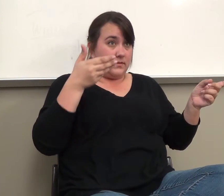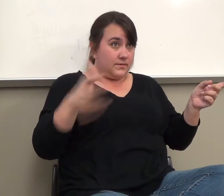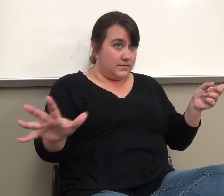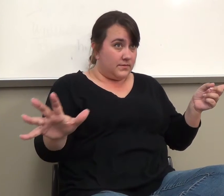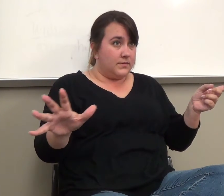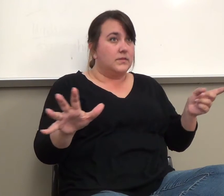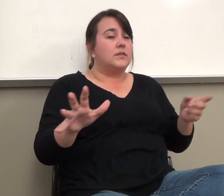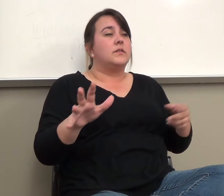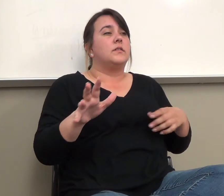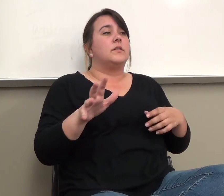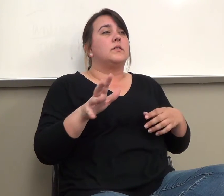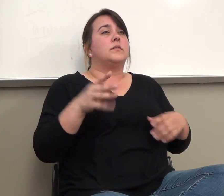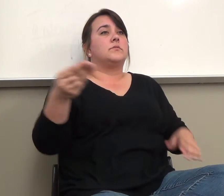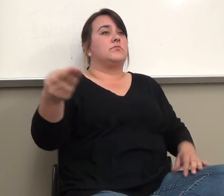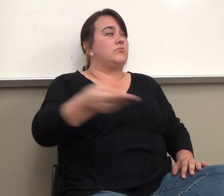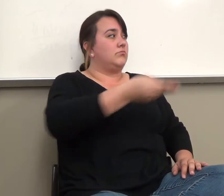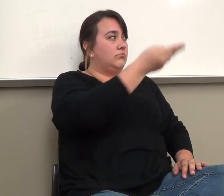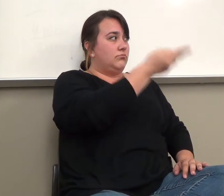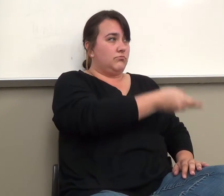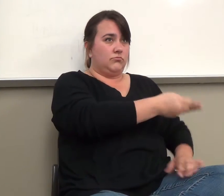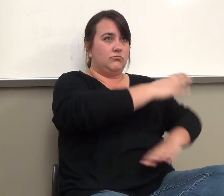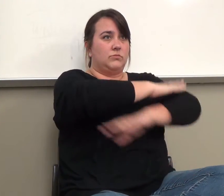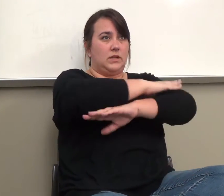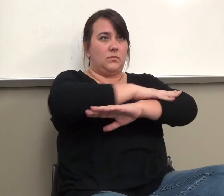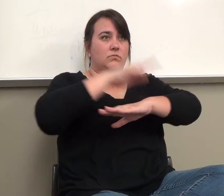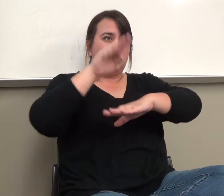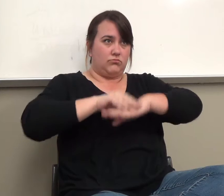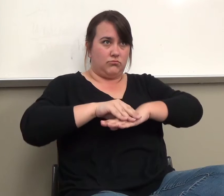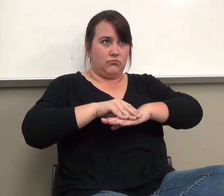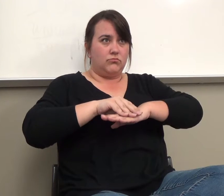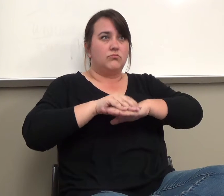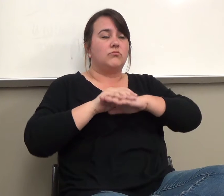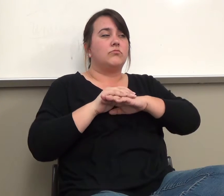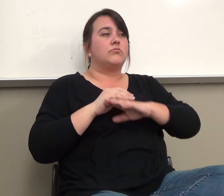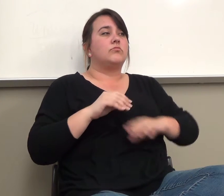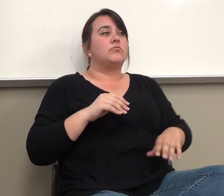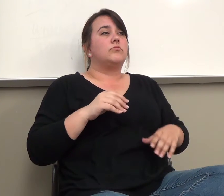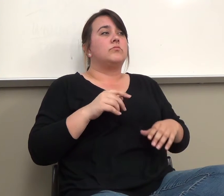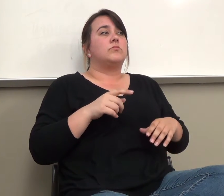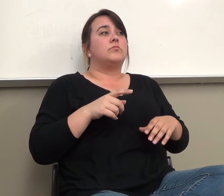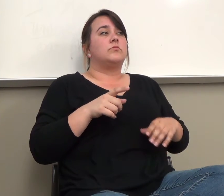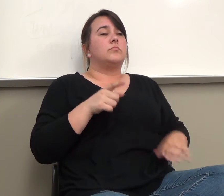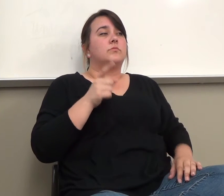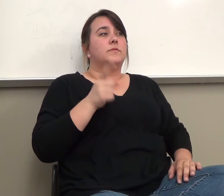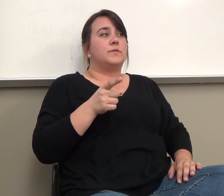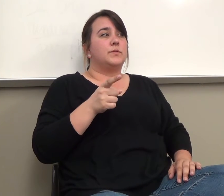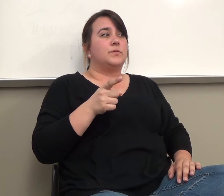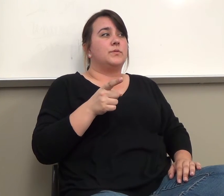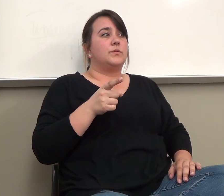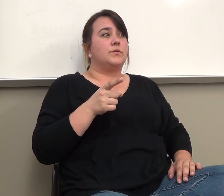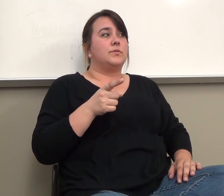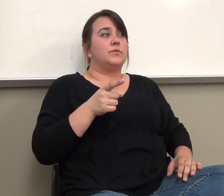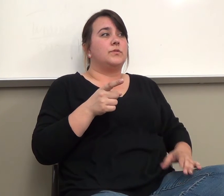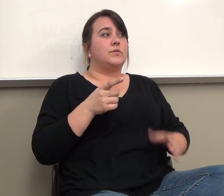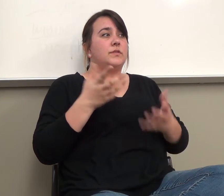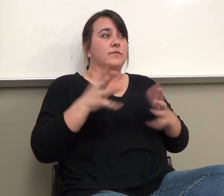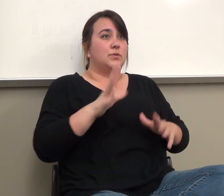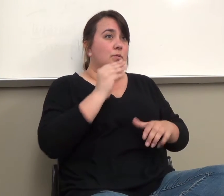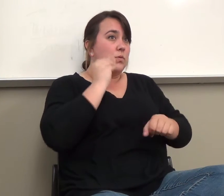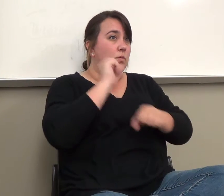done, bring it up here. And if you didn't finish your homework, which I